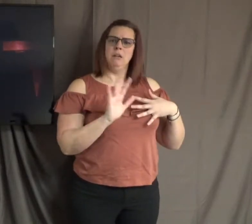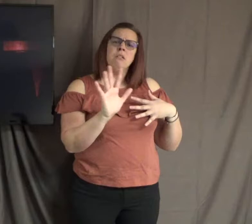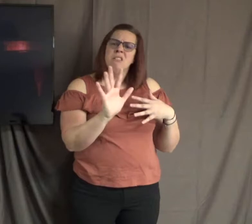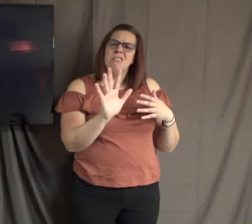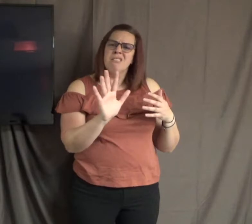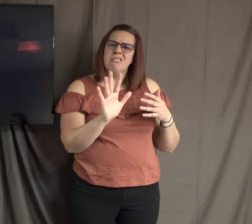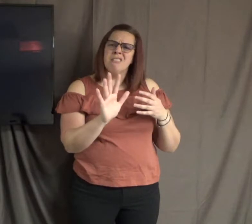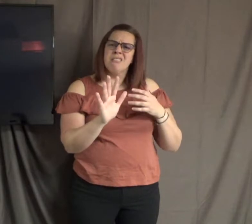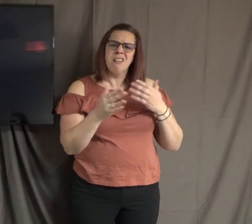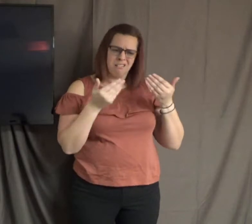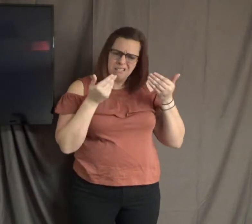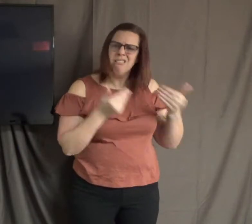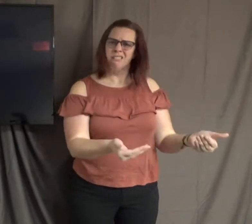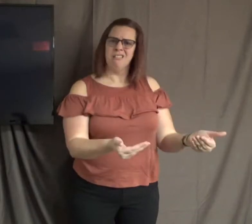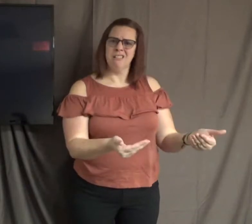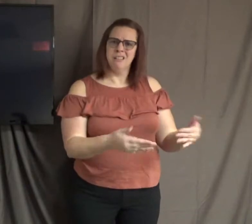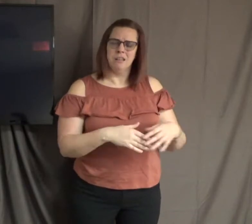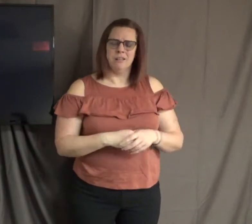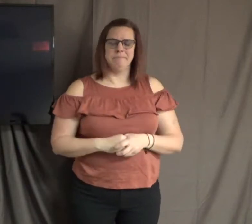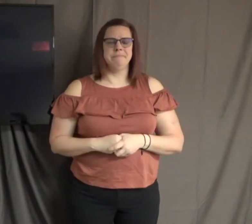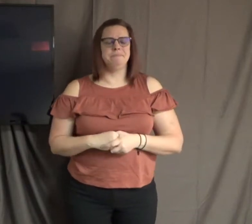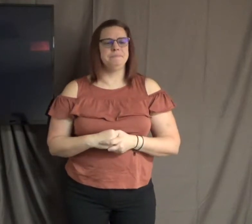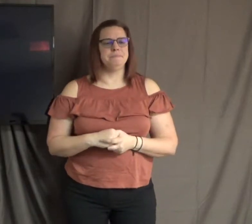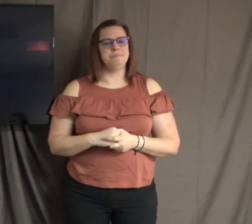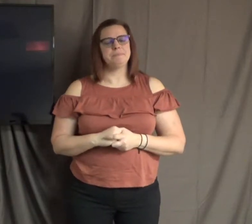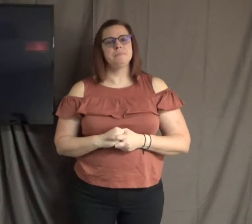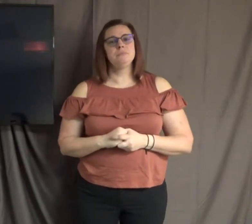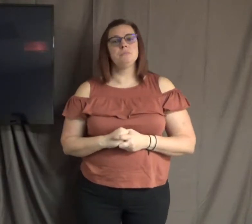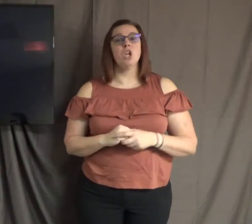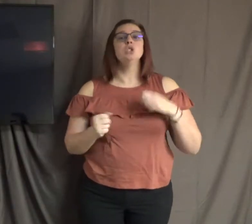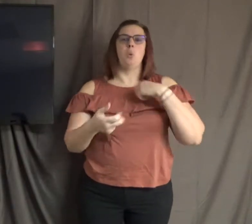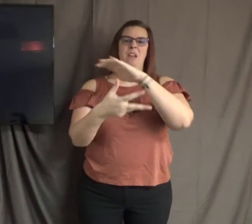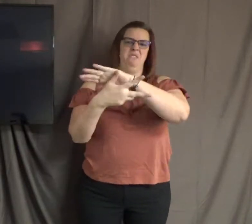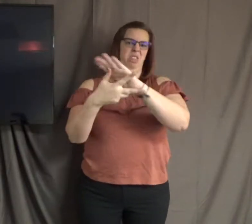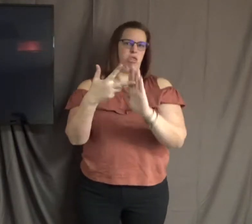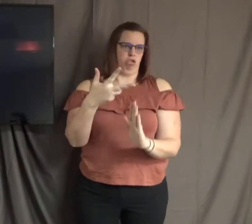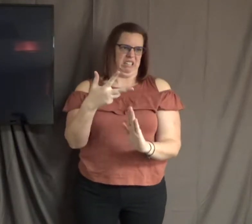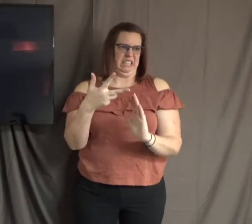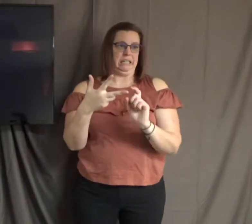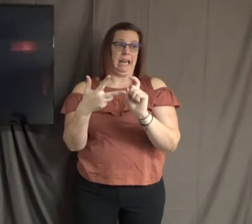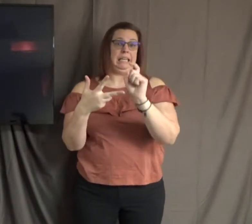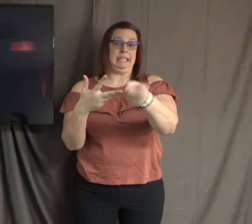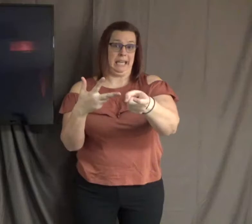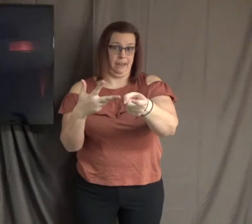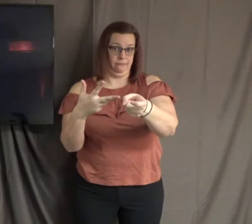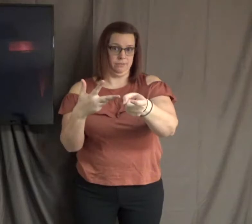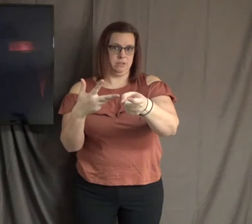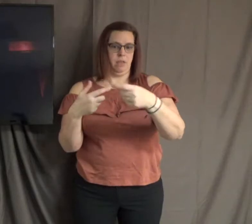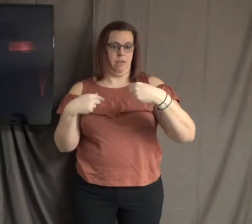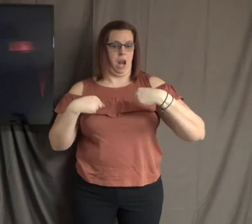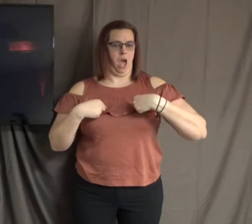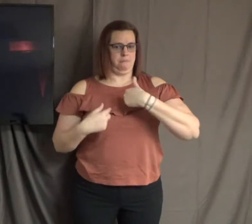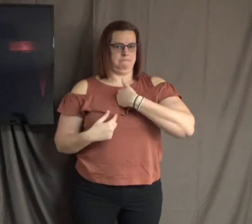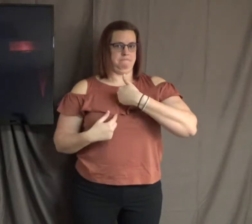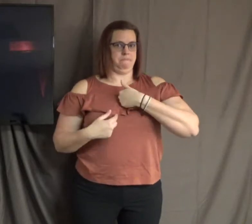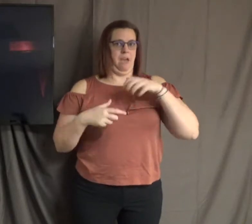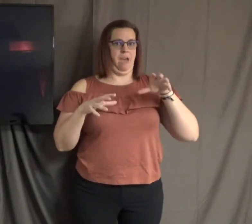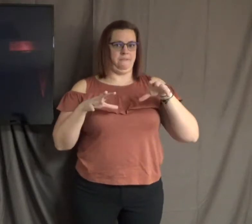there. And I want to share with you today 3 gifts that I've received from